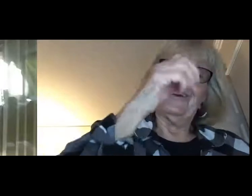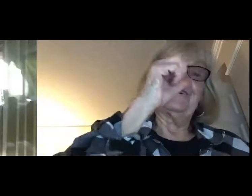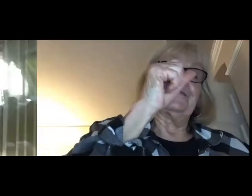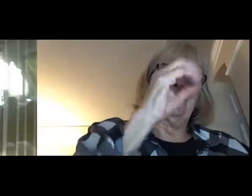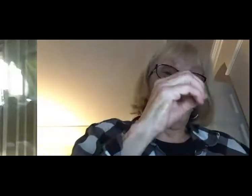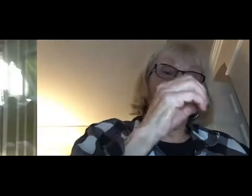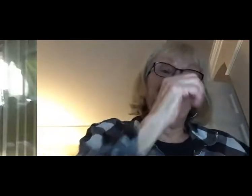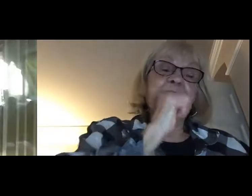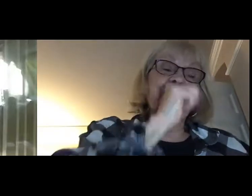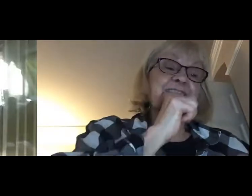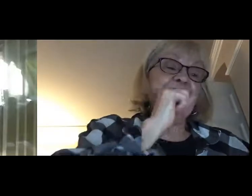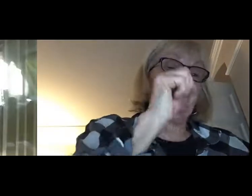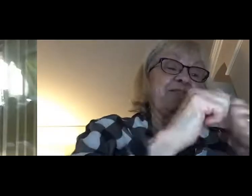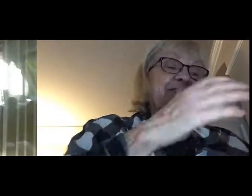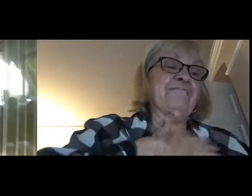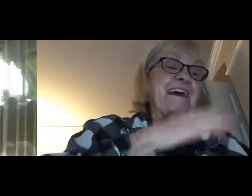Okay, I'm getting older.